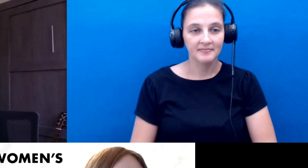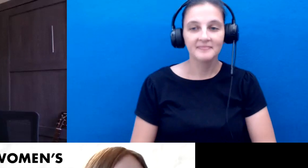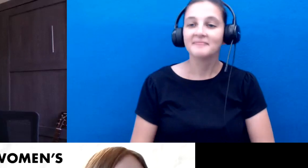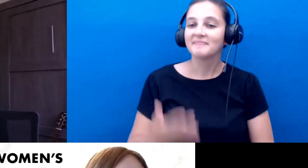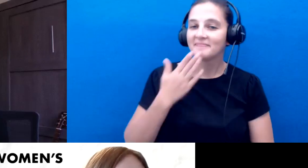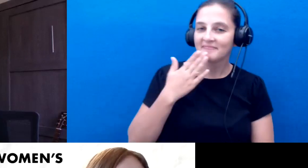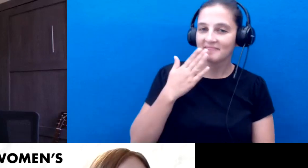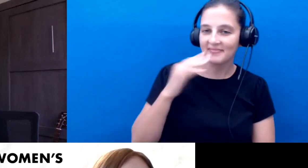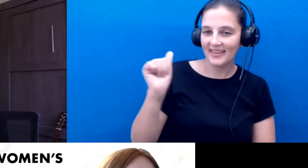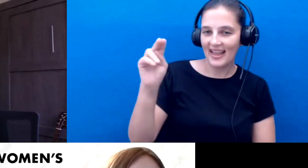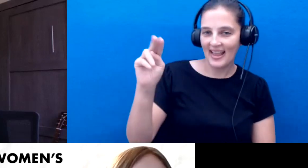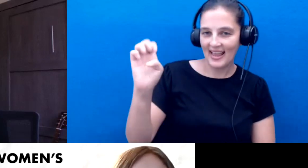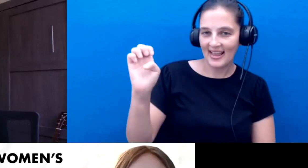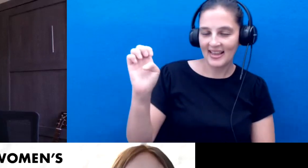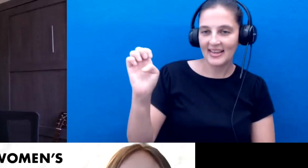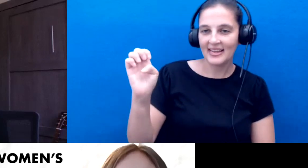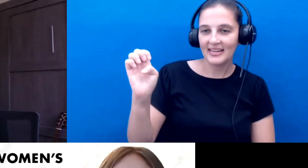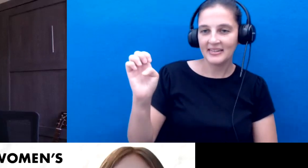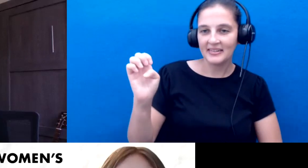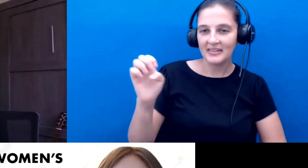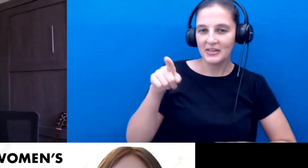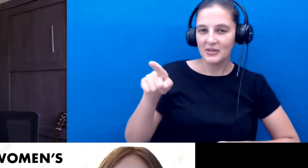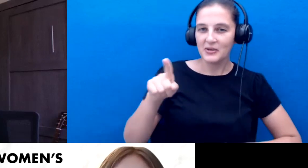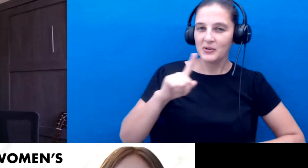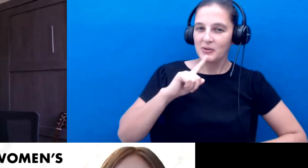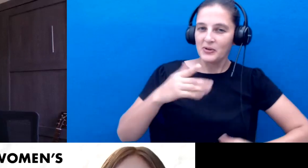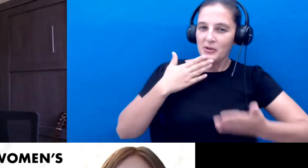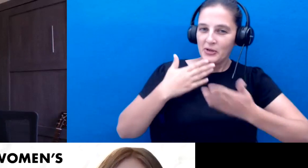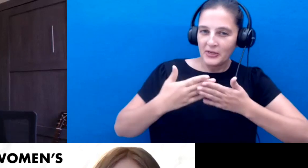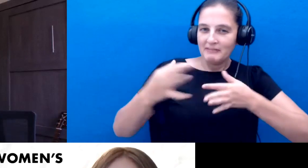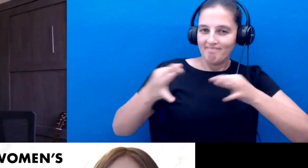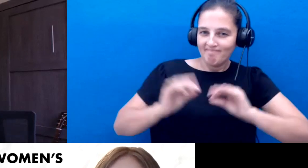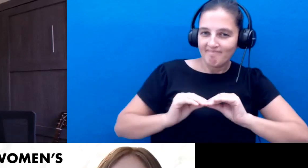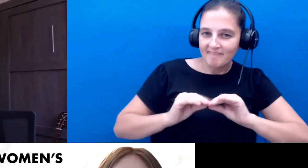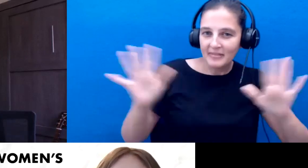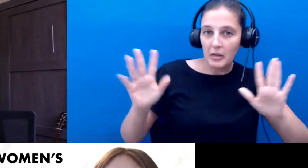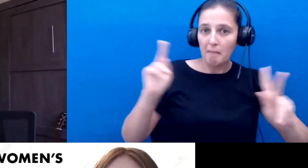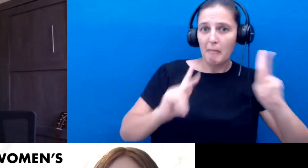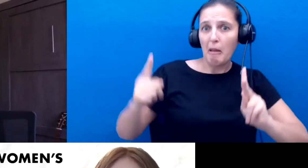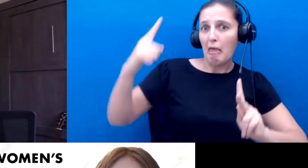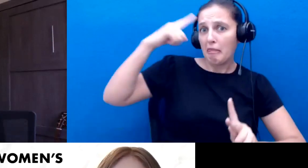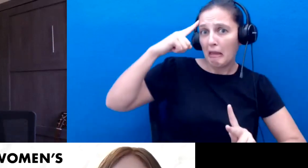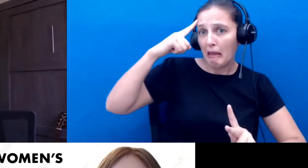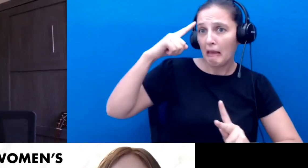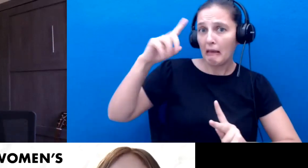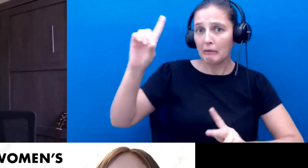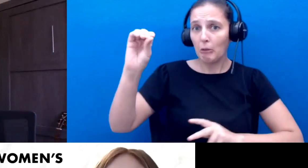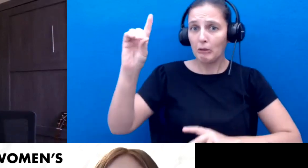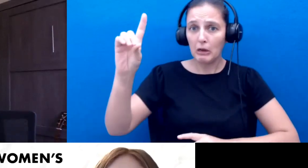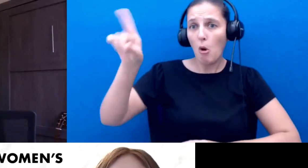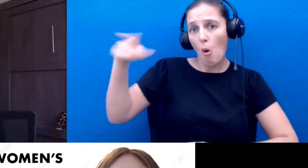Thank you so much, Anne. I think you really dispelled the myth that the Department of Defense only does business